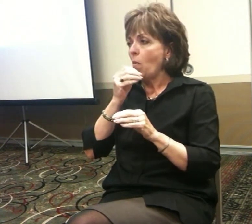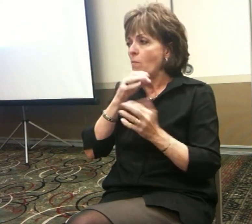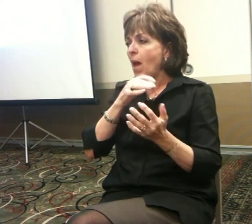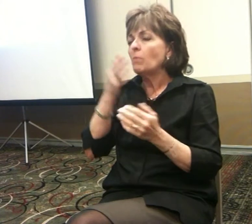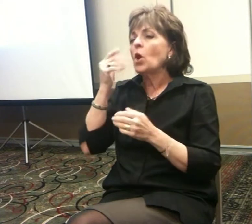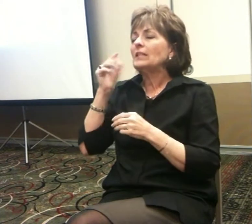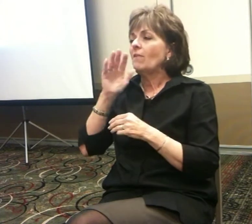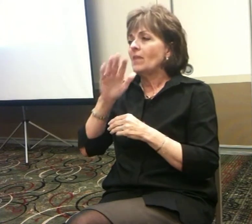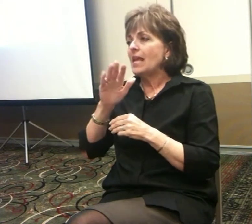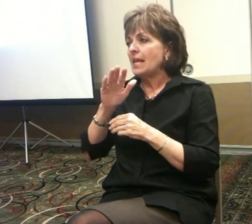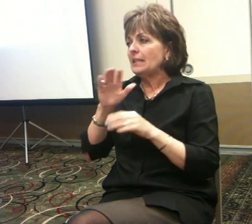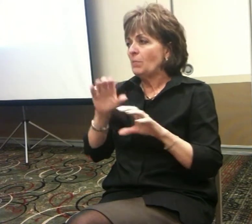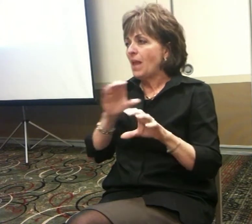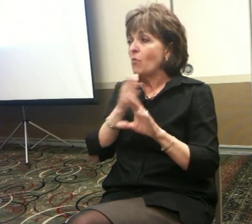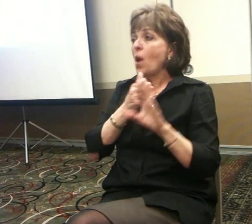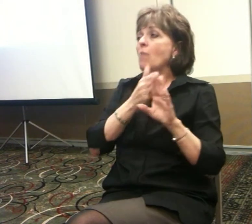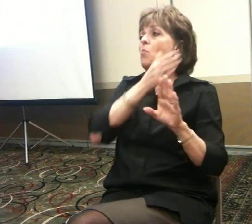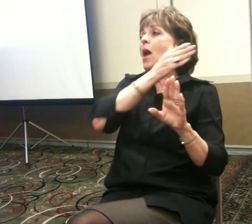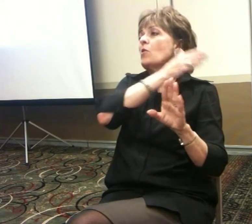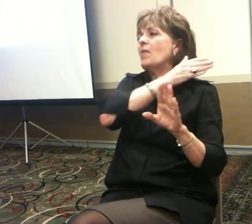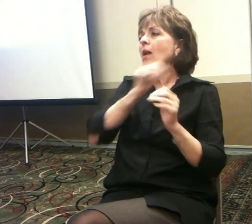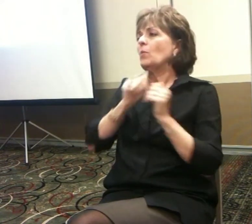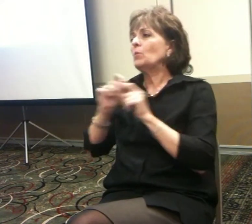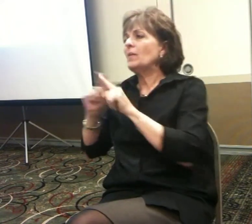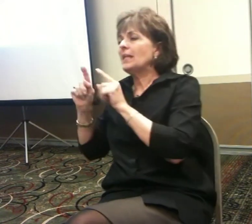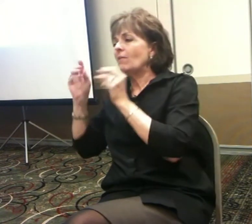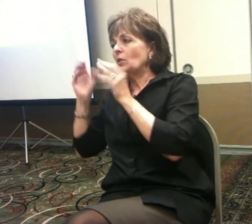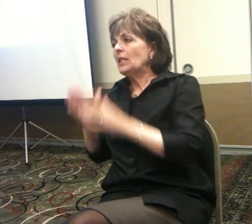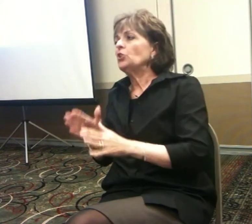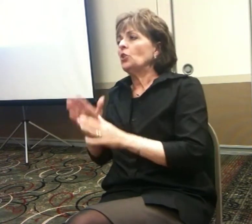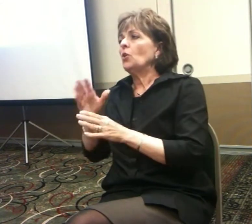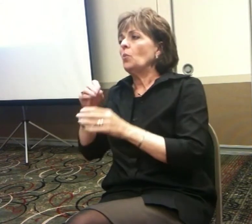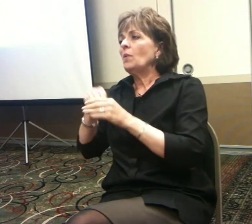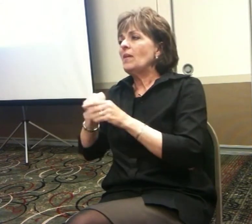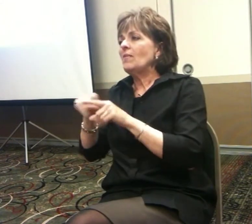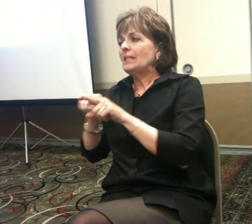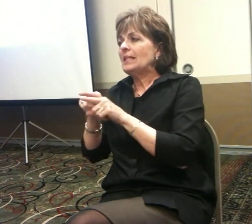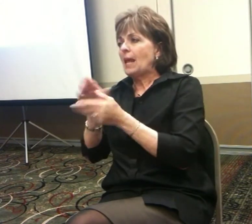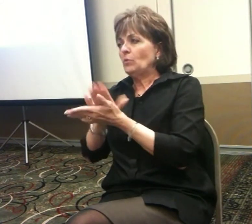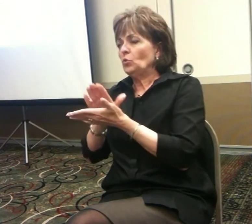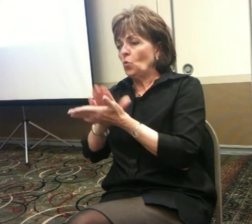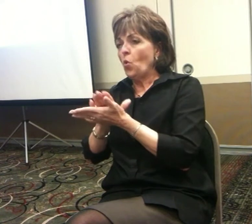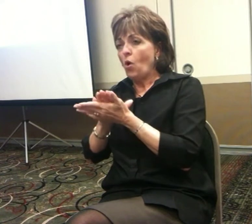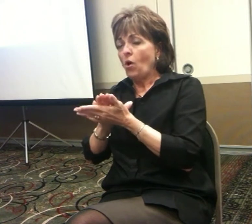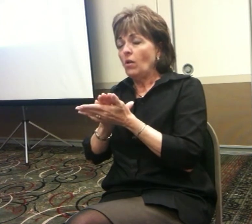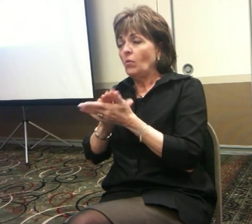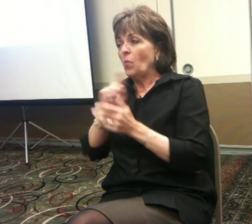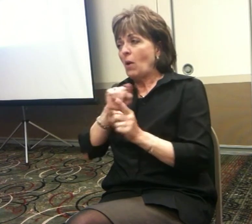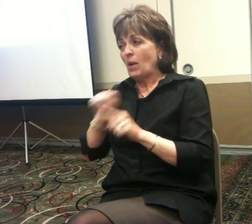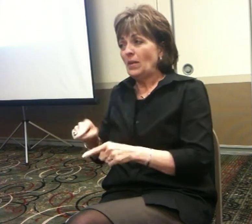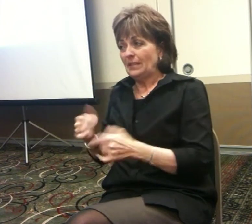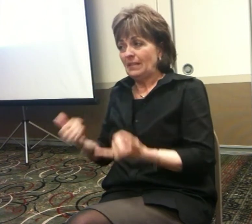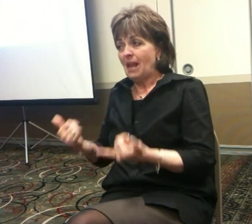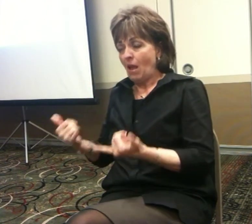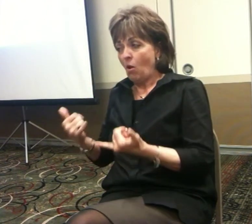and then prior to that, it was with a different teacher within the same school that he's back in now. However, it's been a long time since